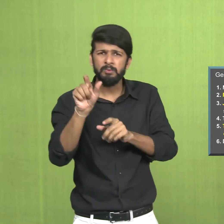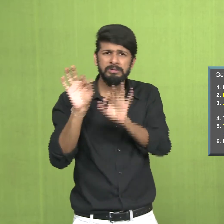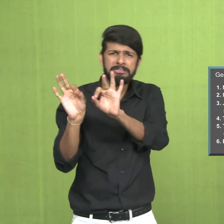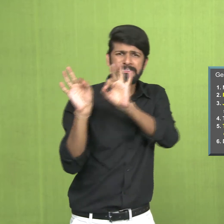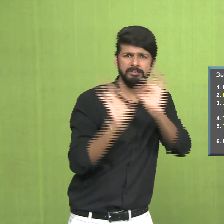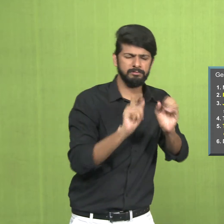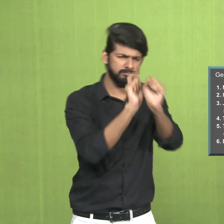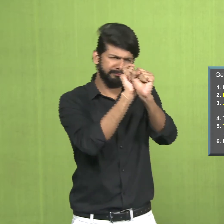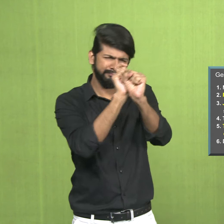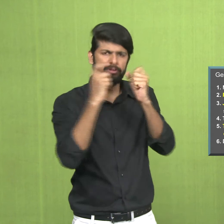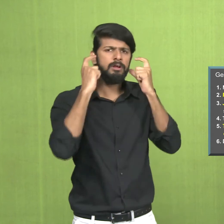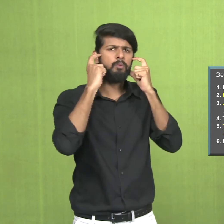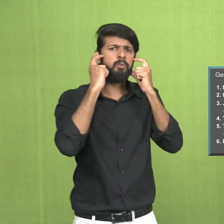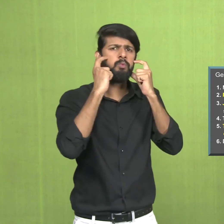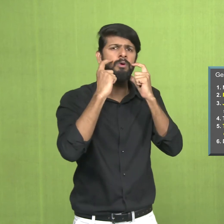The trimmed beard,